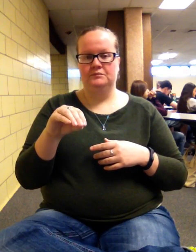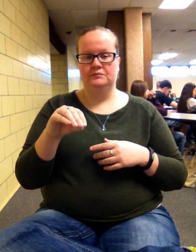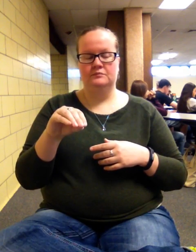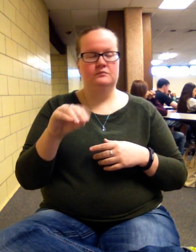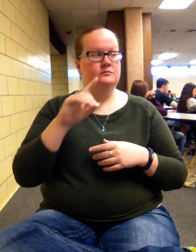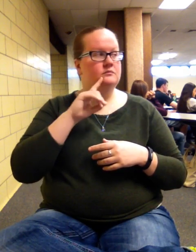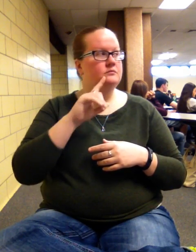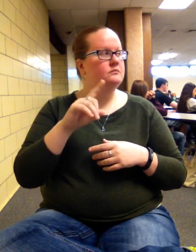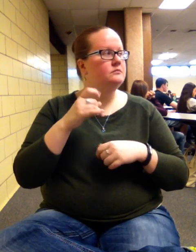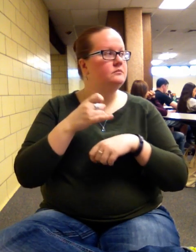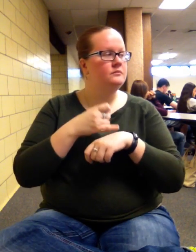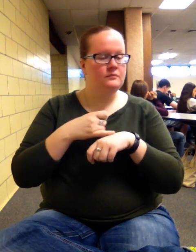is interest-bearing debt.